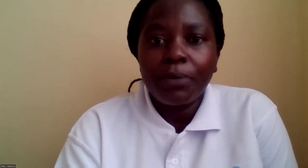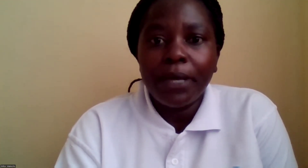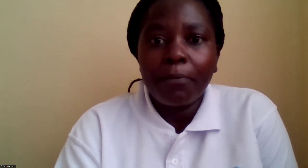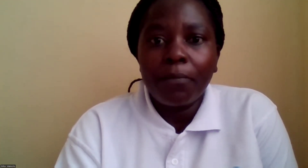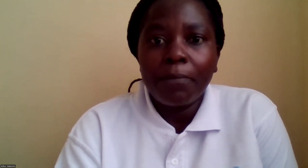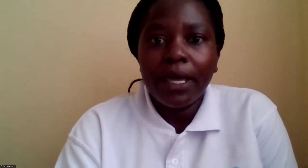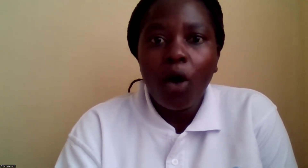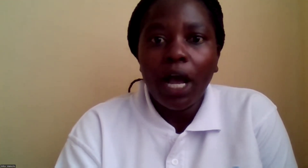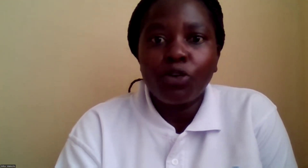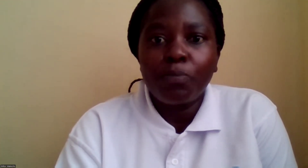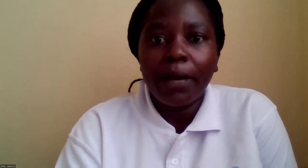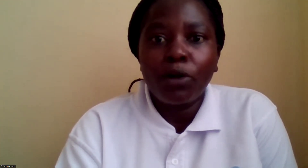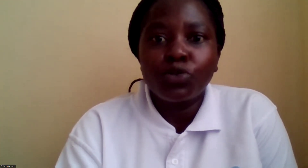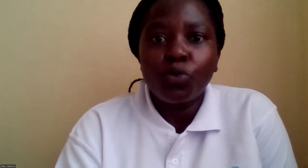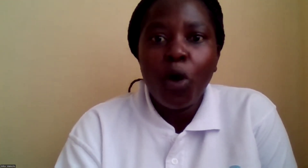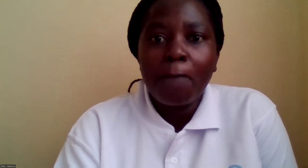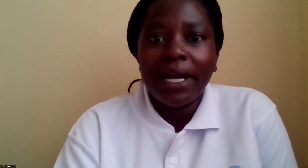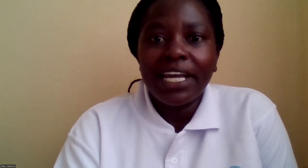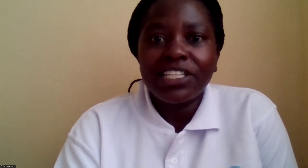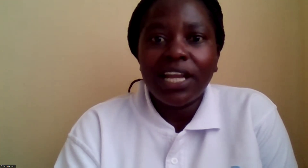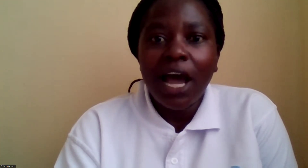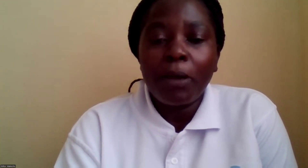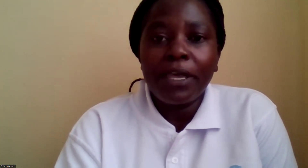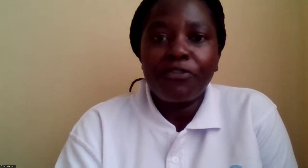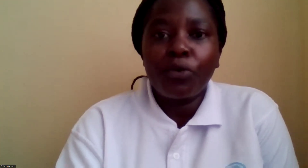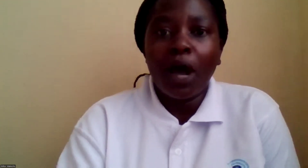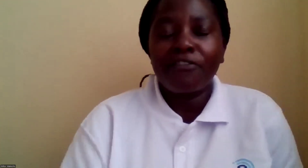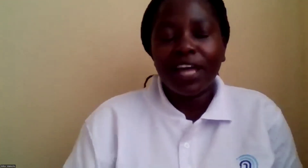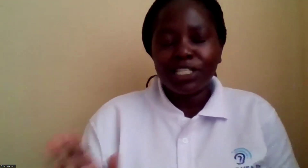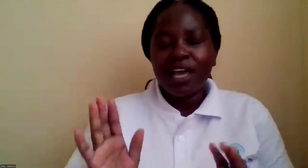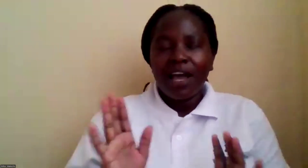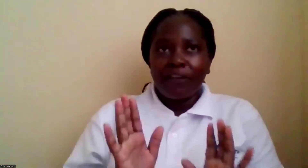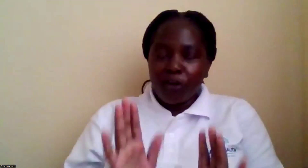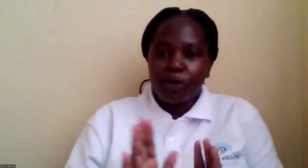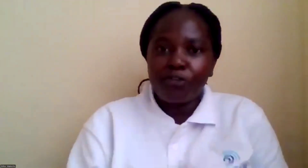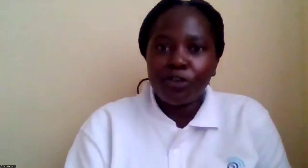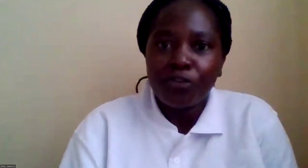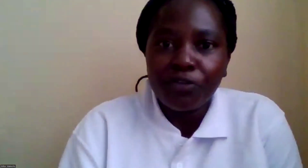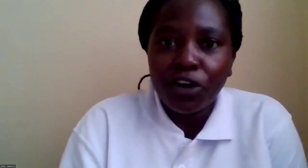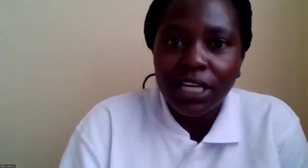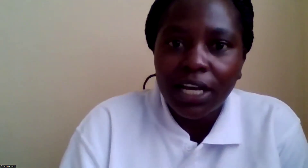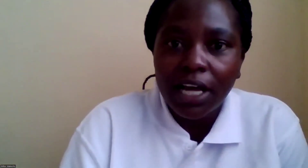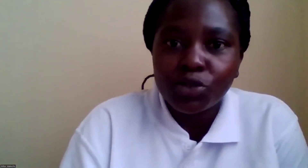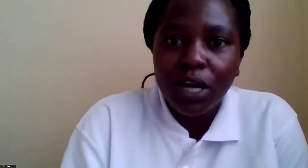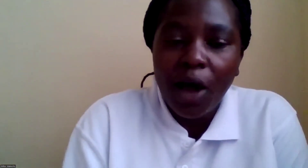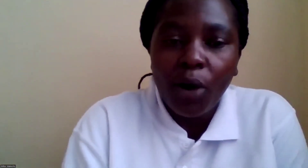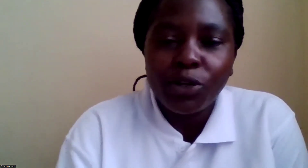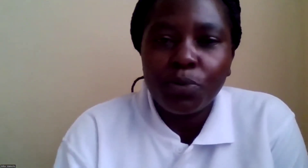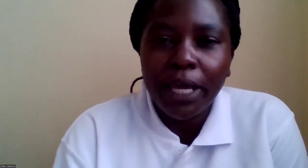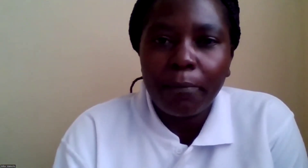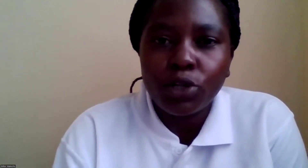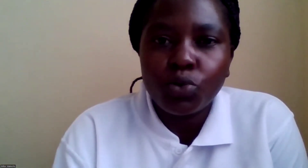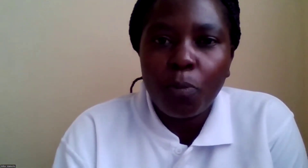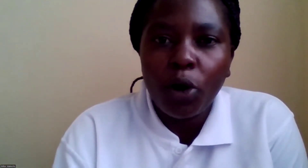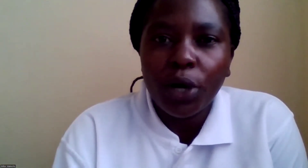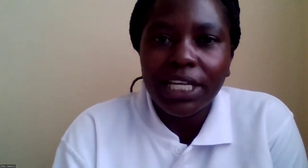How can you be able to manage, and how maybe if you have that, if you've gotten a sugar, how can you